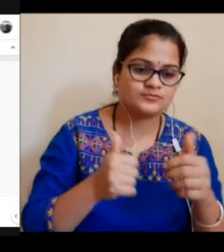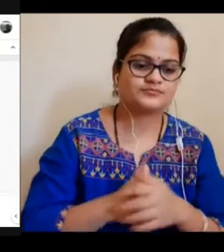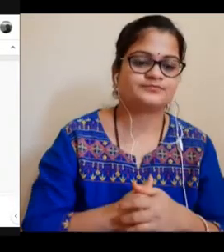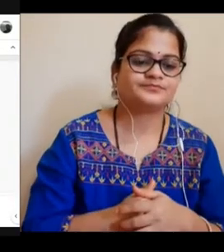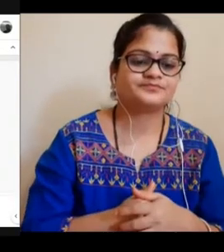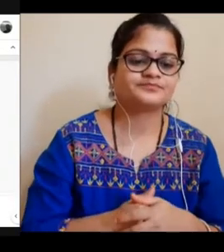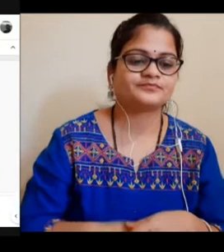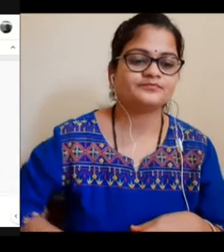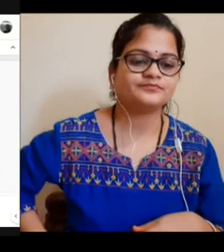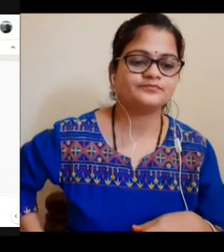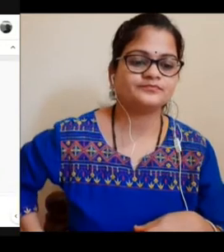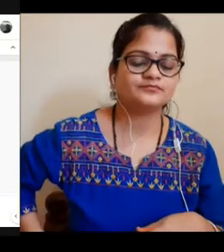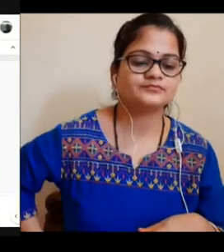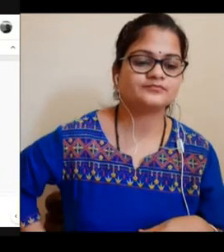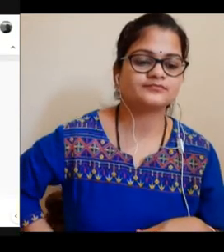Yeah.